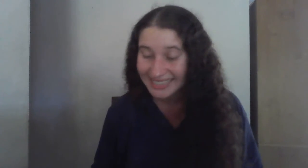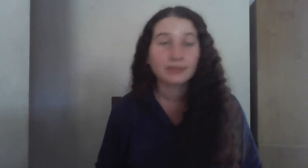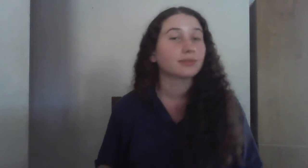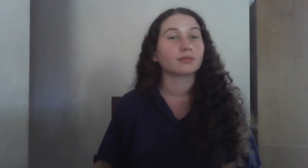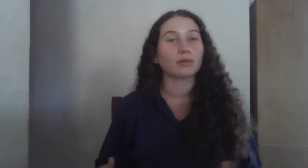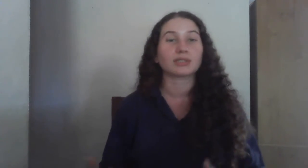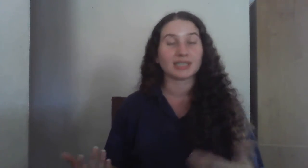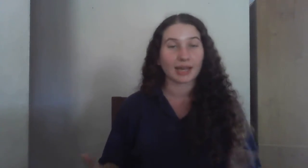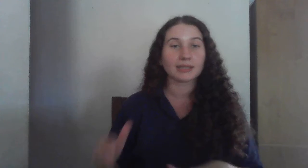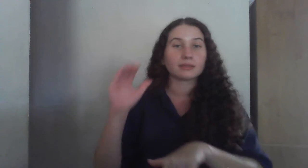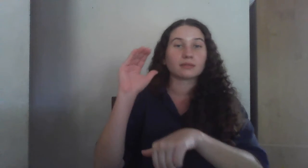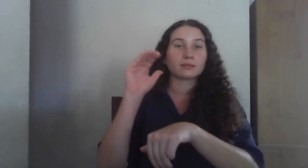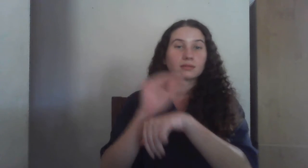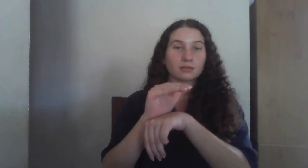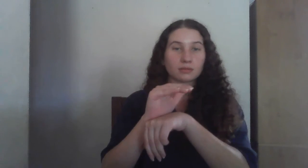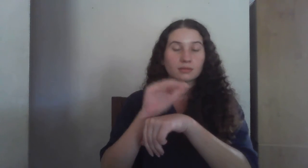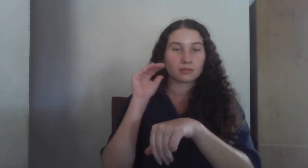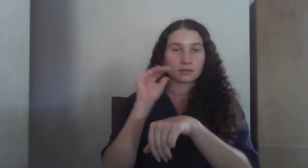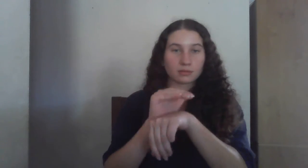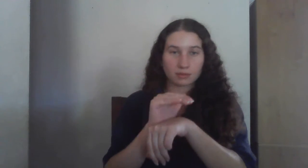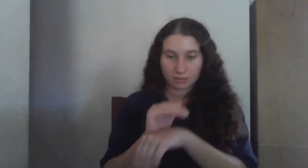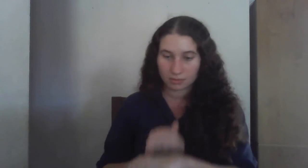Night or tonight.